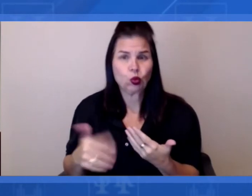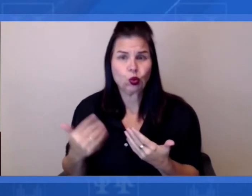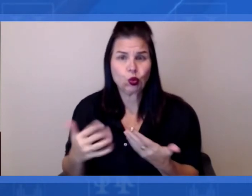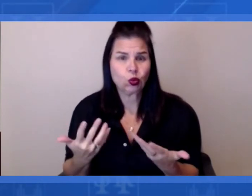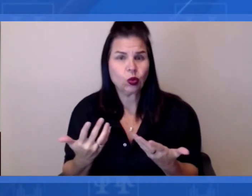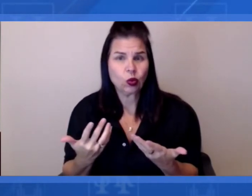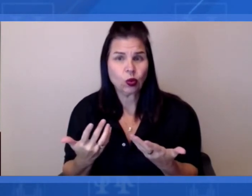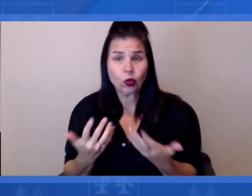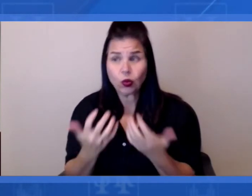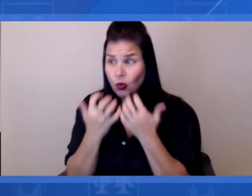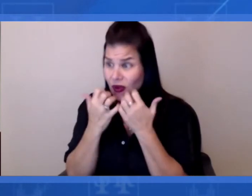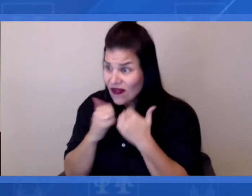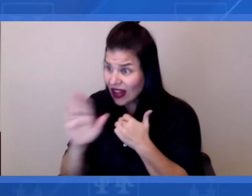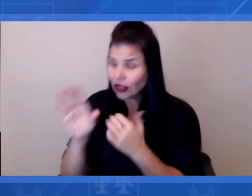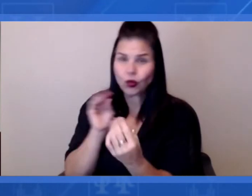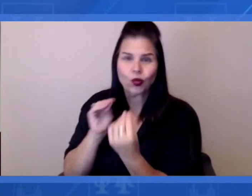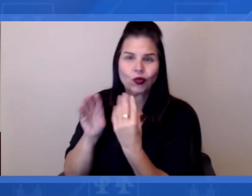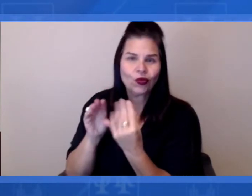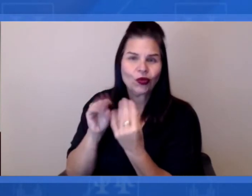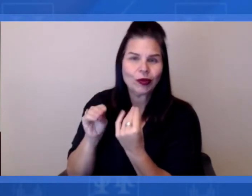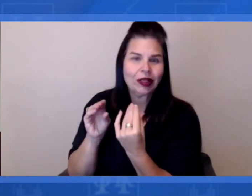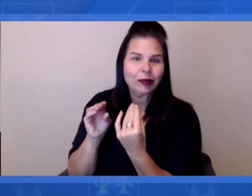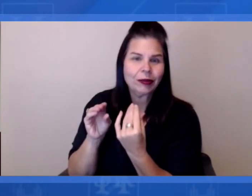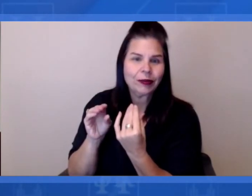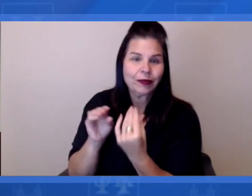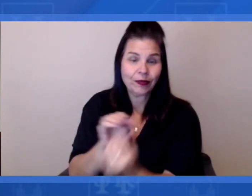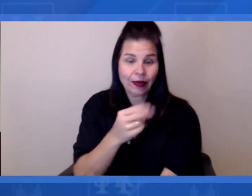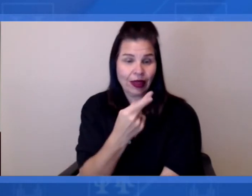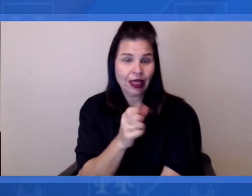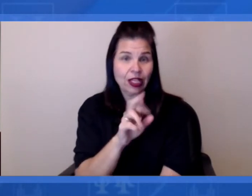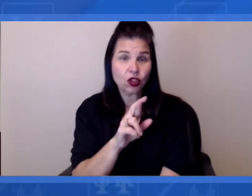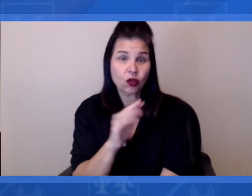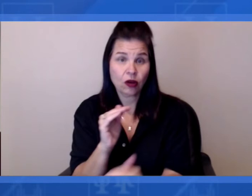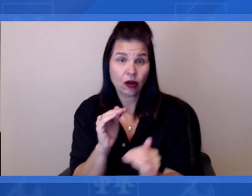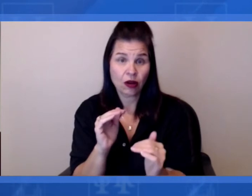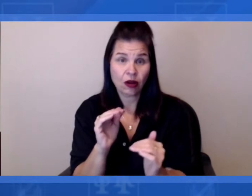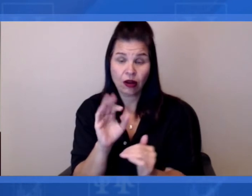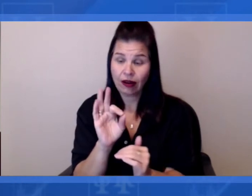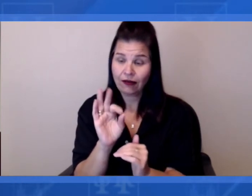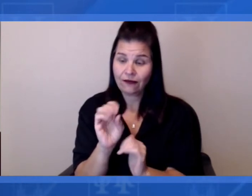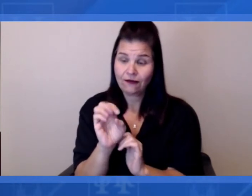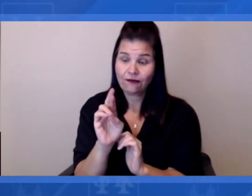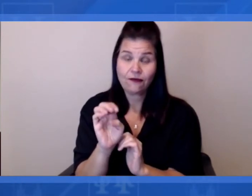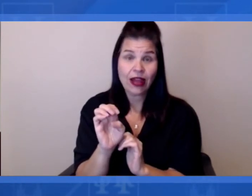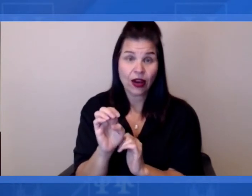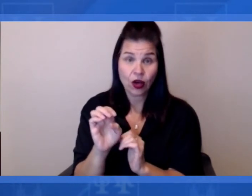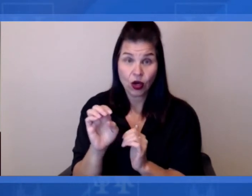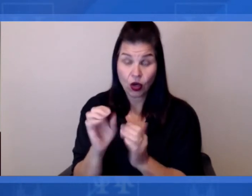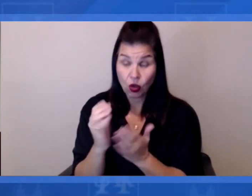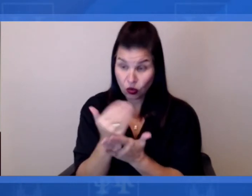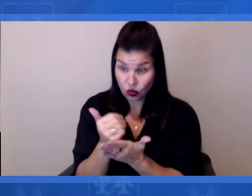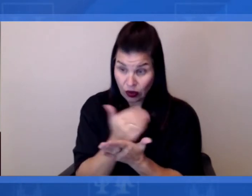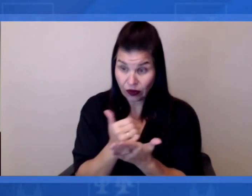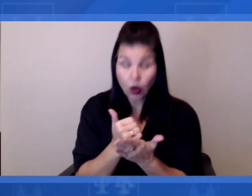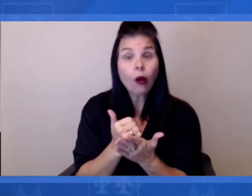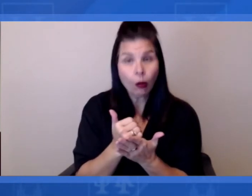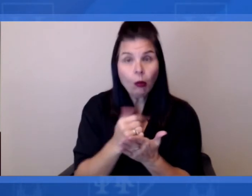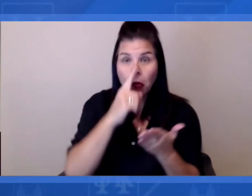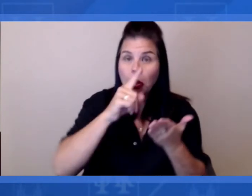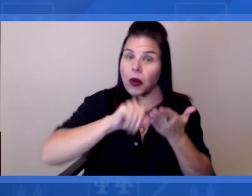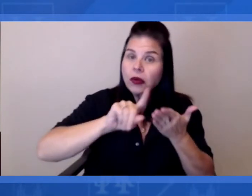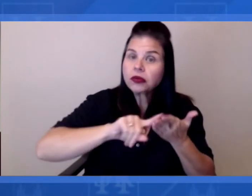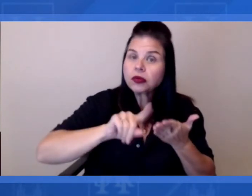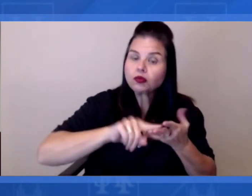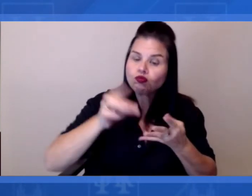We value this feedback as HSR Fare Revenue is currently investigating options for